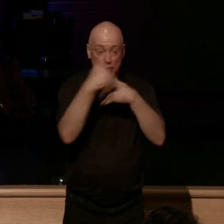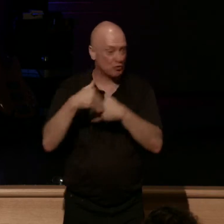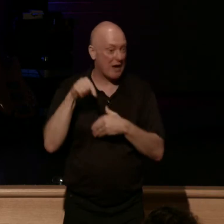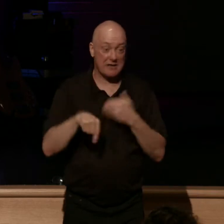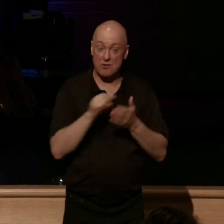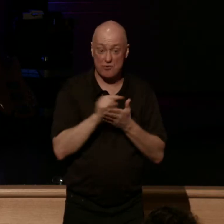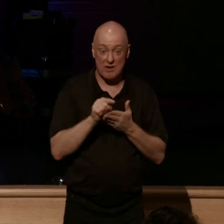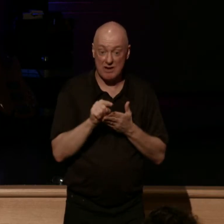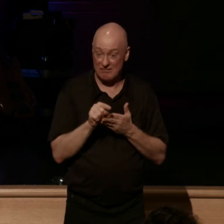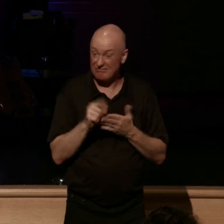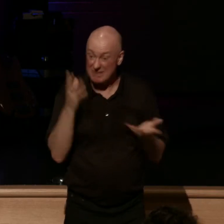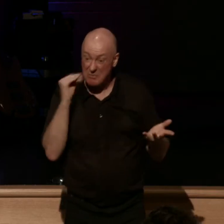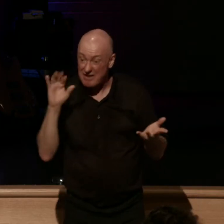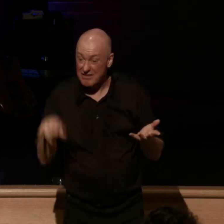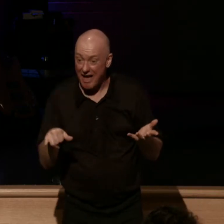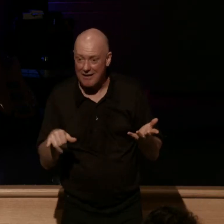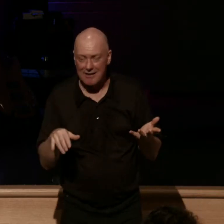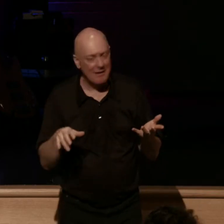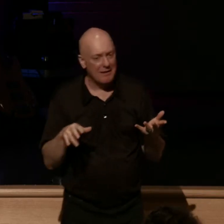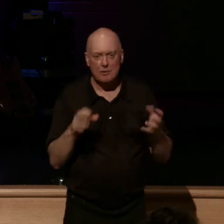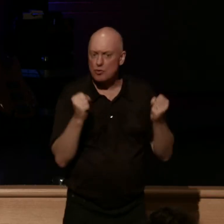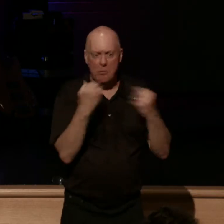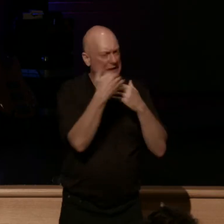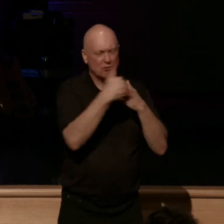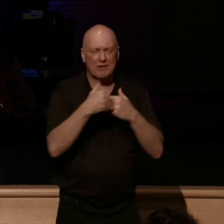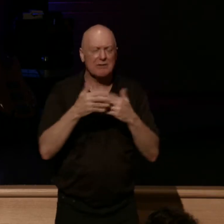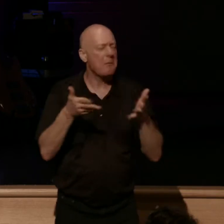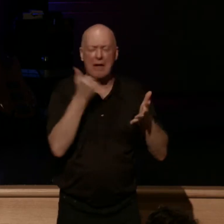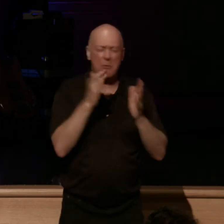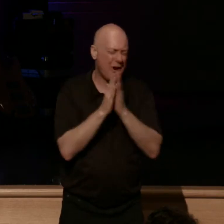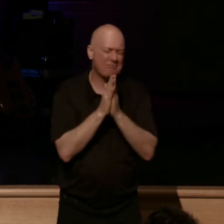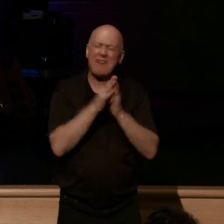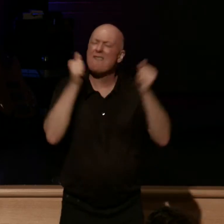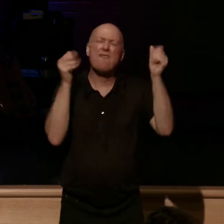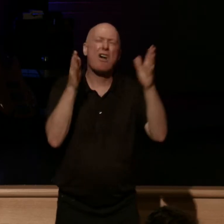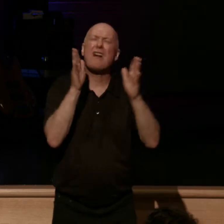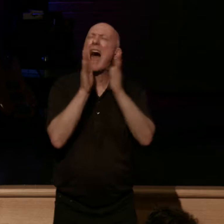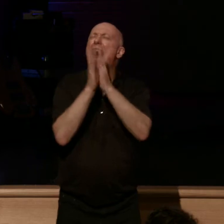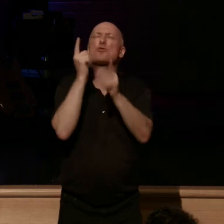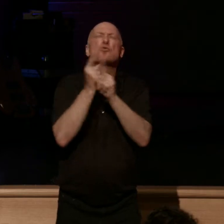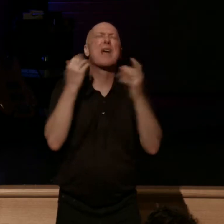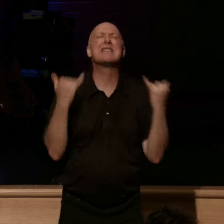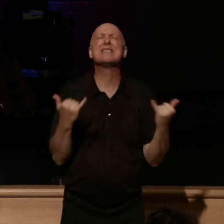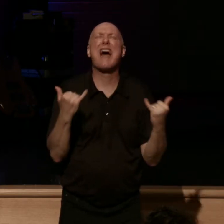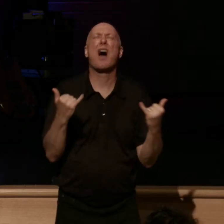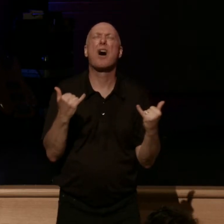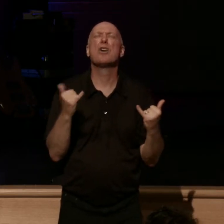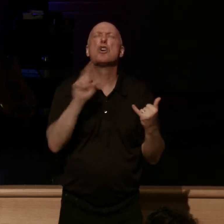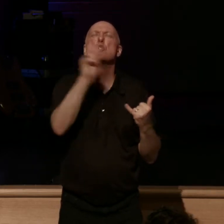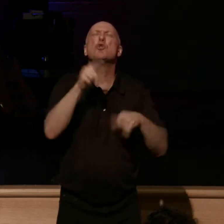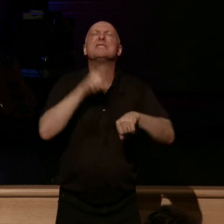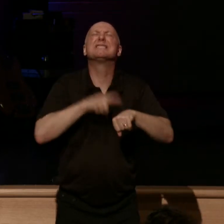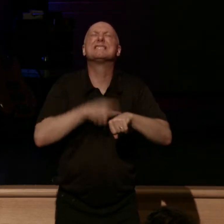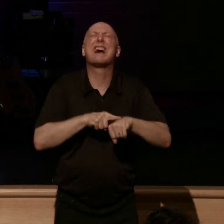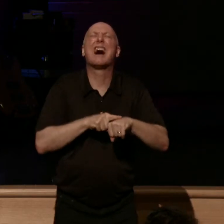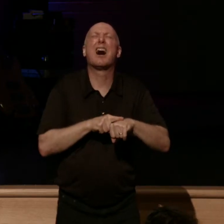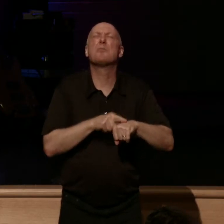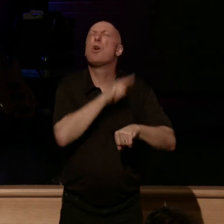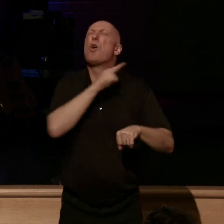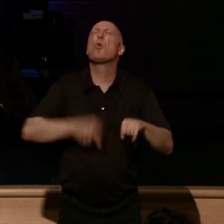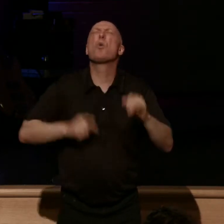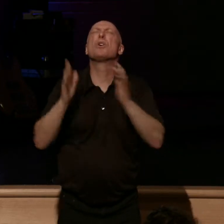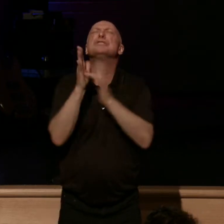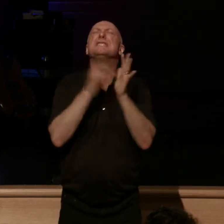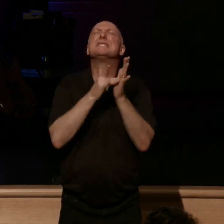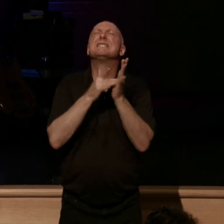just been one of those weeks you just never can prepare for. And all that to say, let's pray. Father, I just ask right now that you will use this time. I pray, O Lord Jesus Christ,